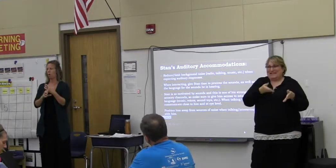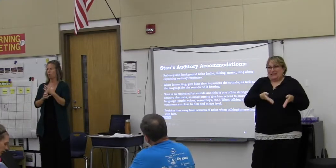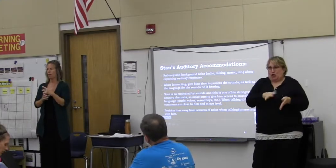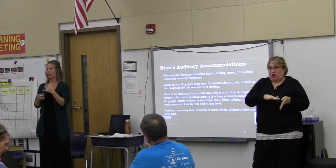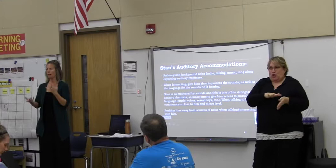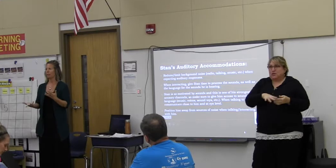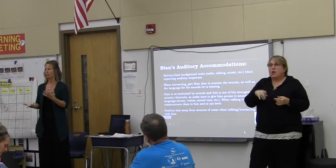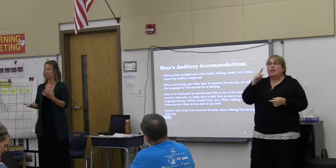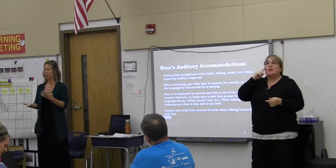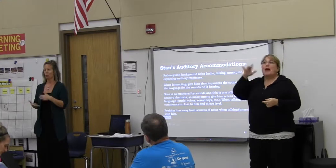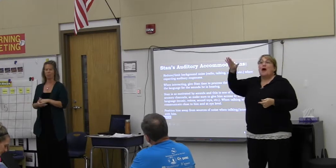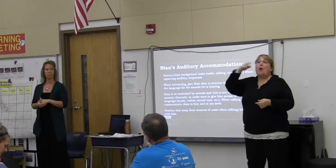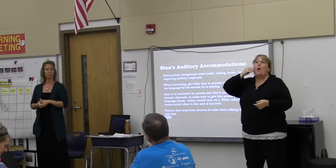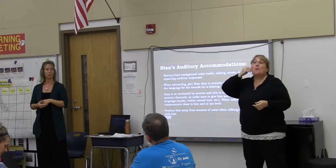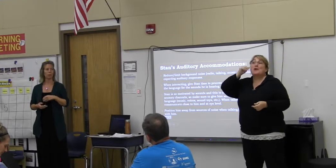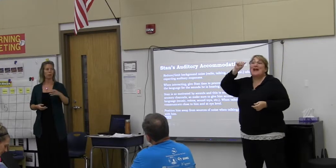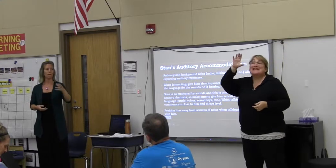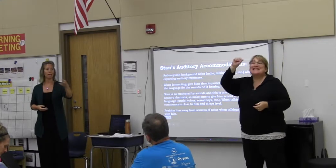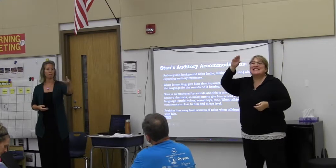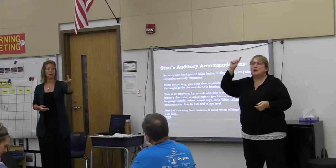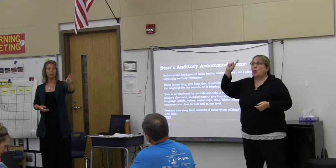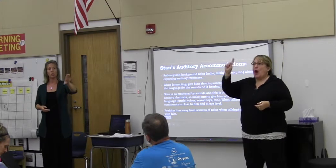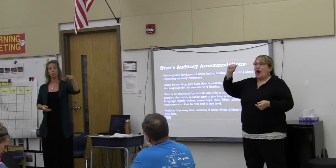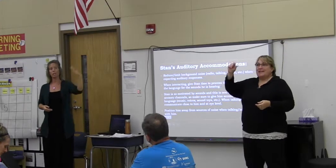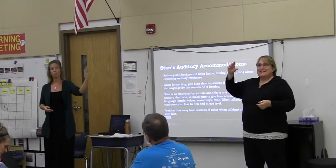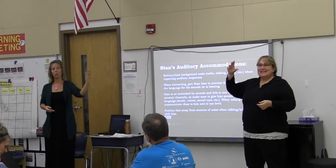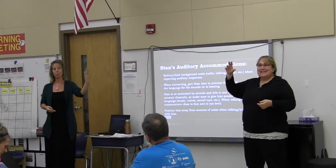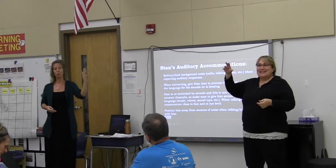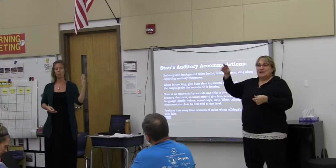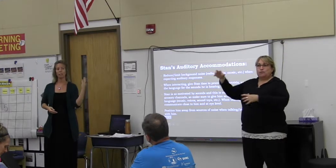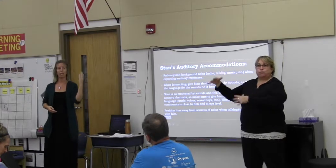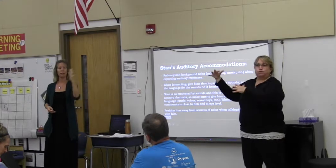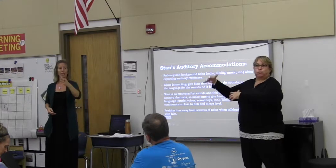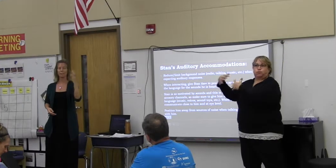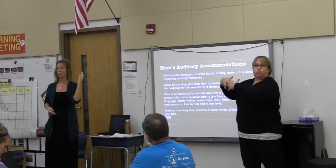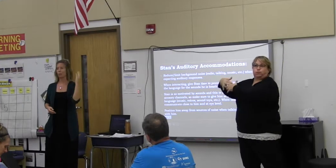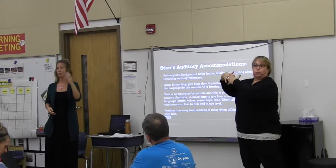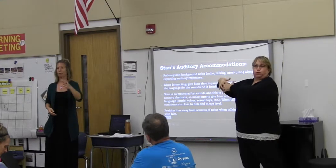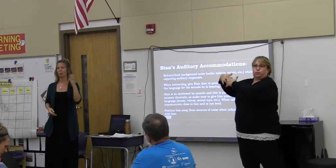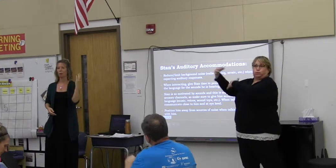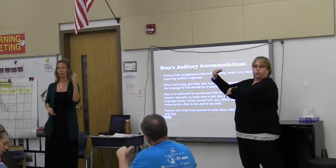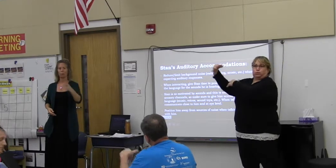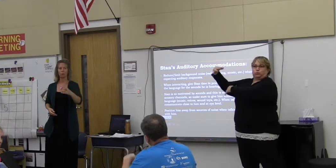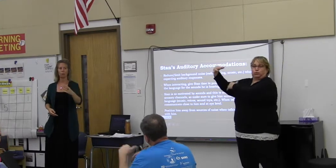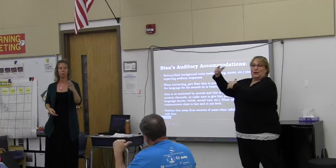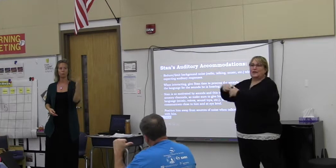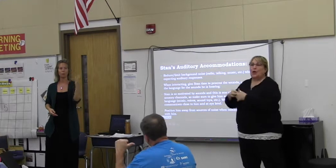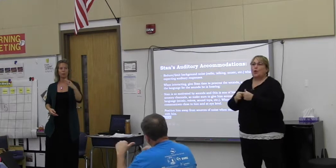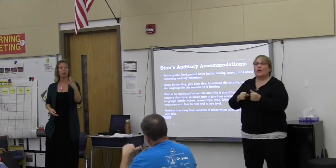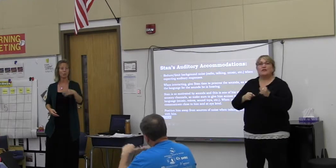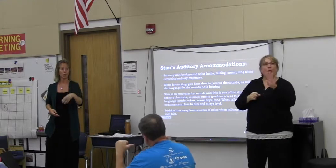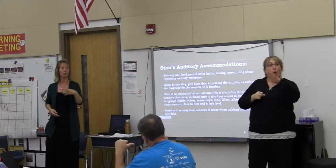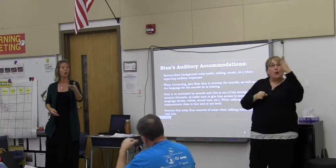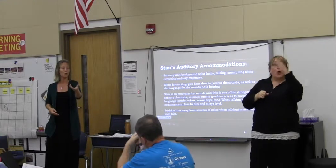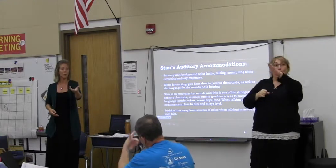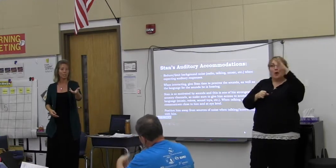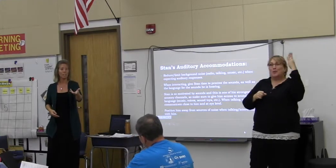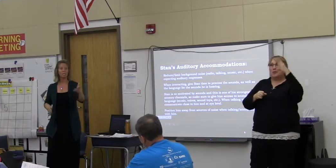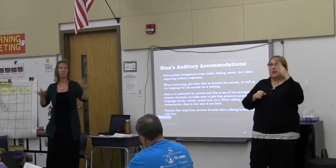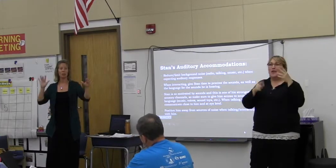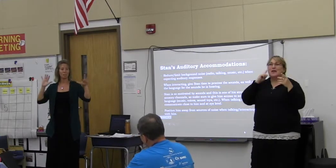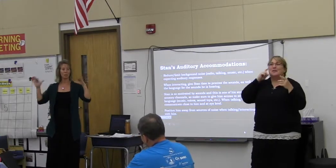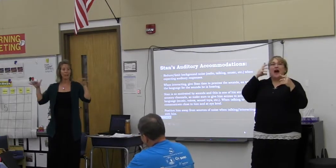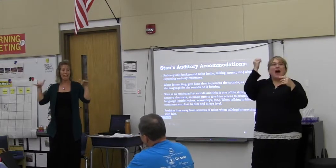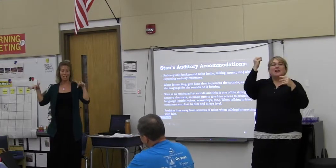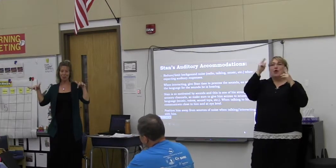about at home where the air conditioning unit is, or if the door is propped open and a class is going through the hallway, or in the